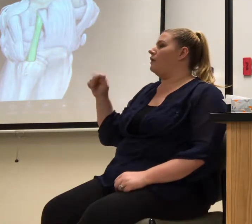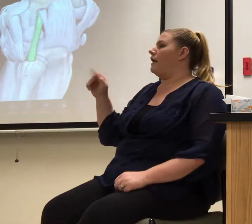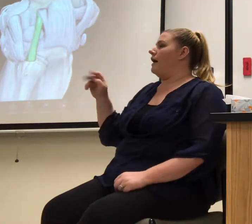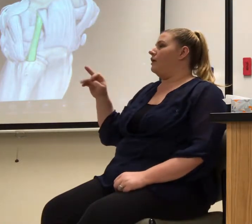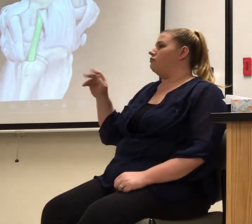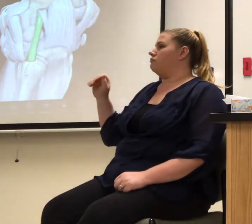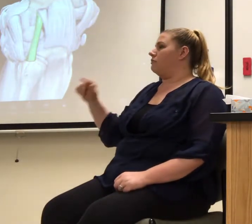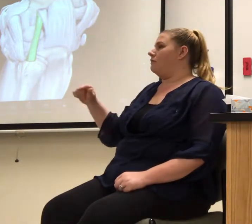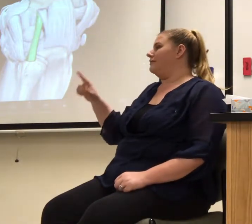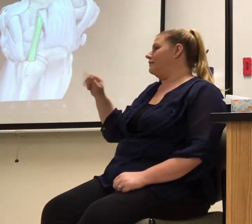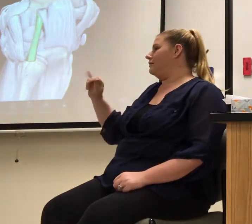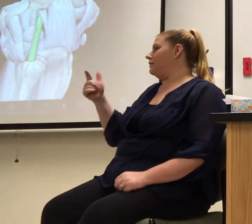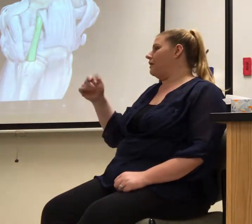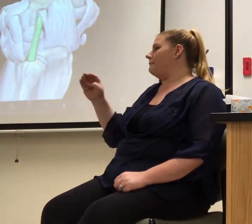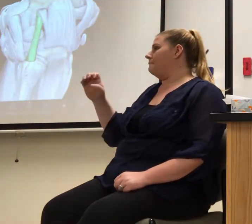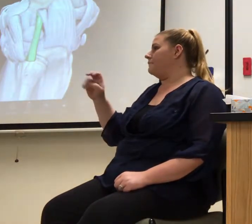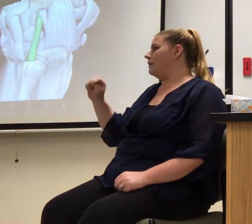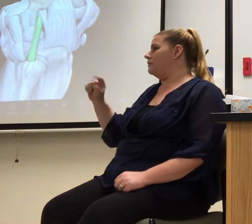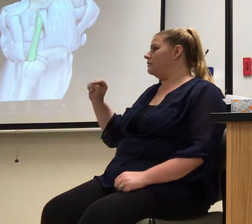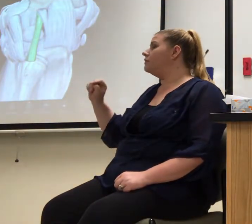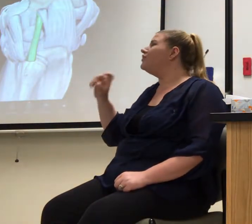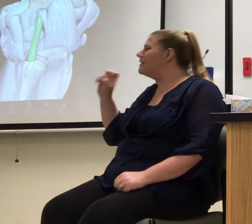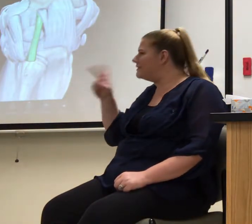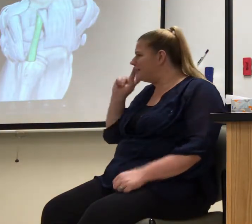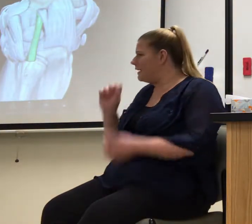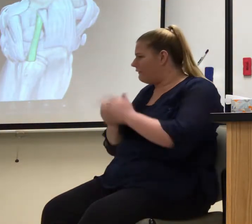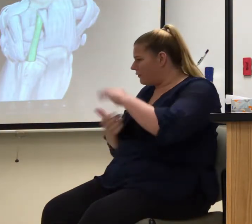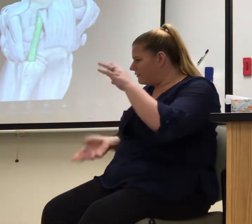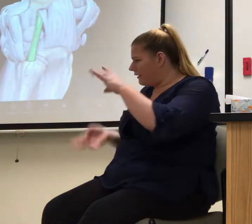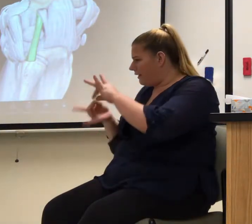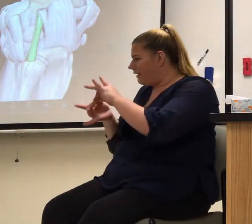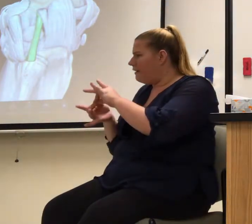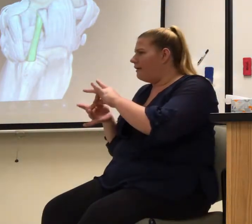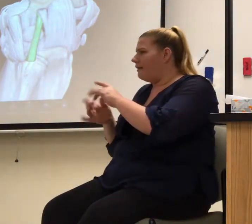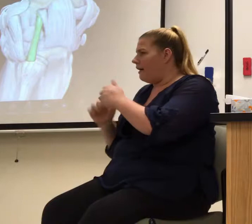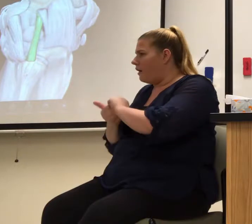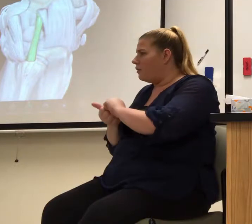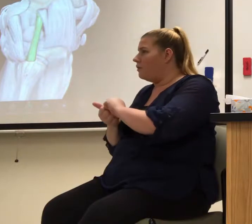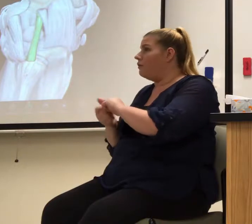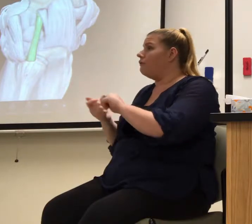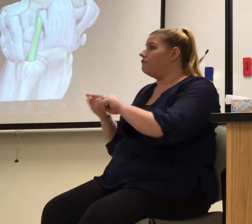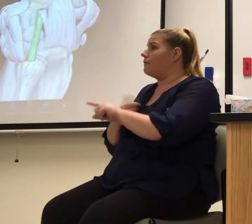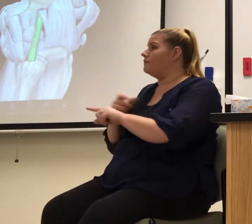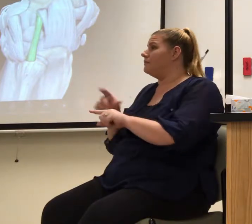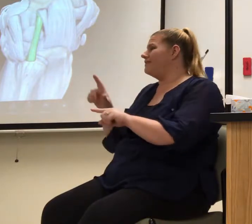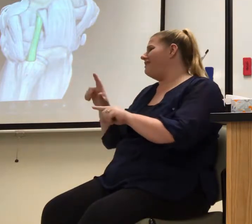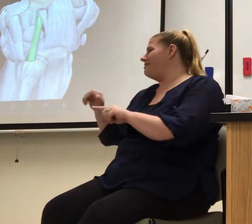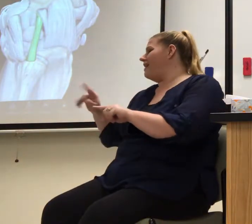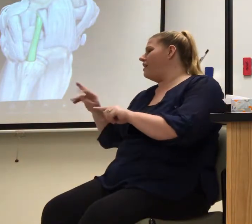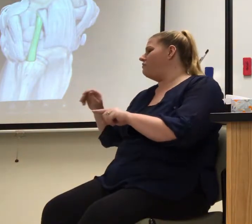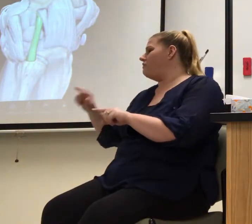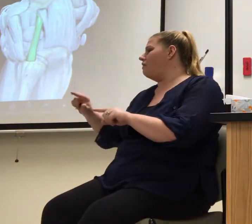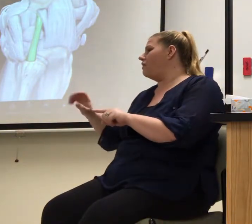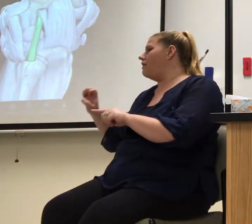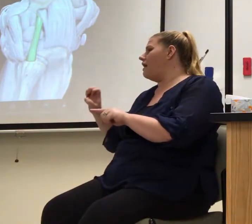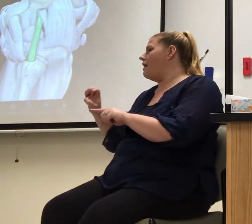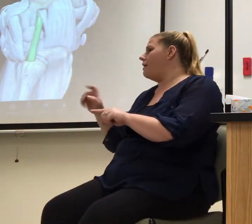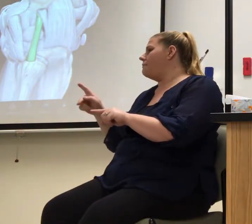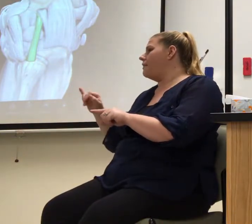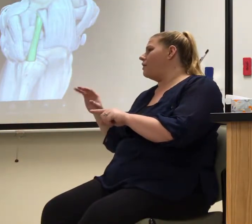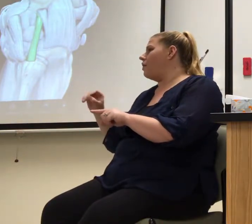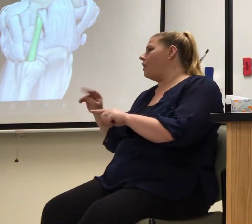You can see where it goes. It runs from the lateral epicondyle to head of